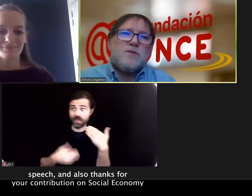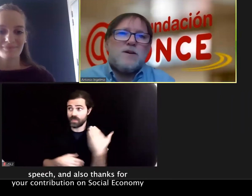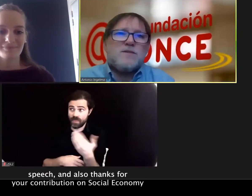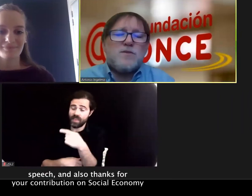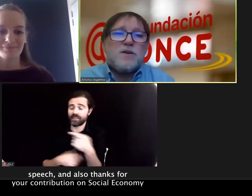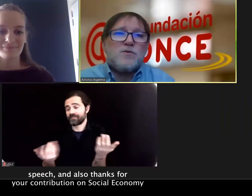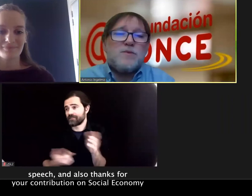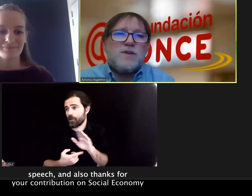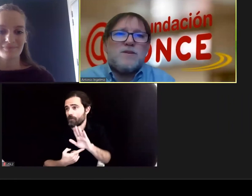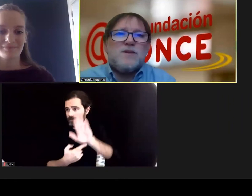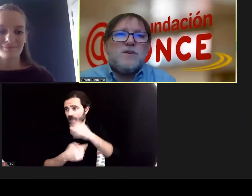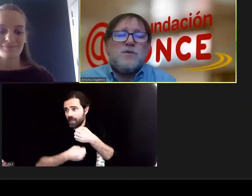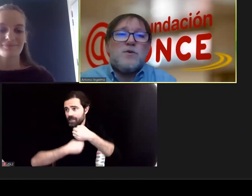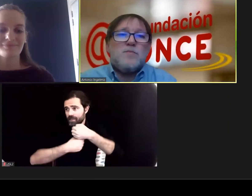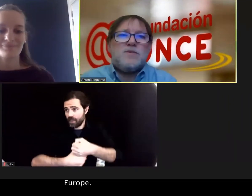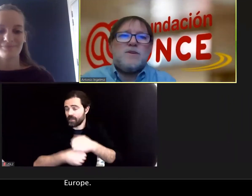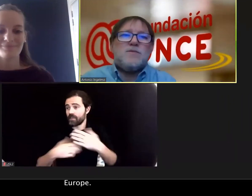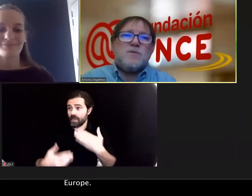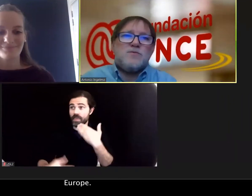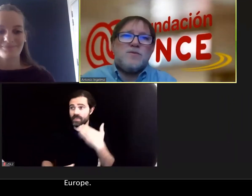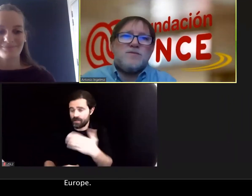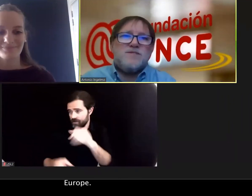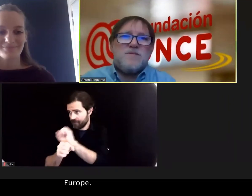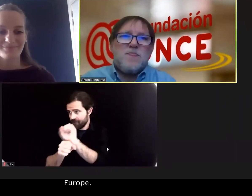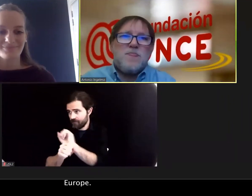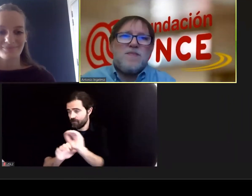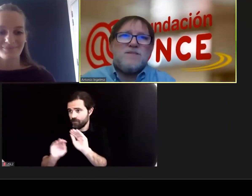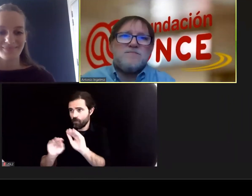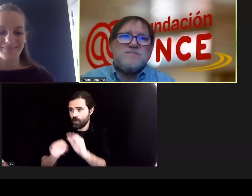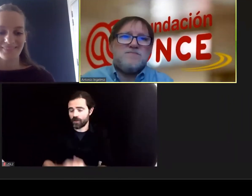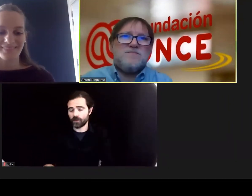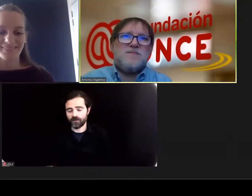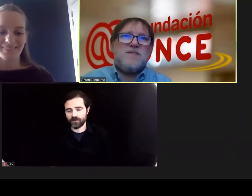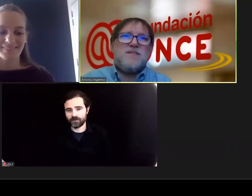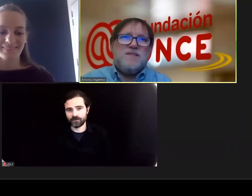contribution and Social Economy Europe contributions.